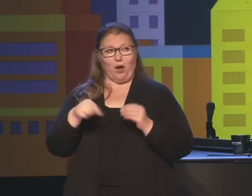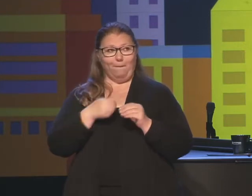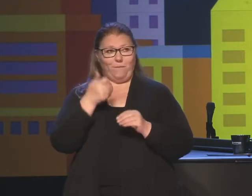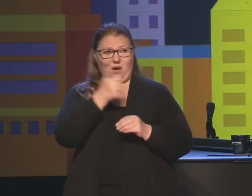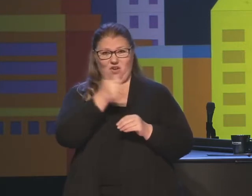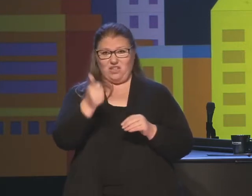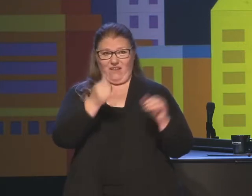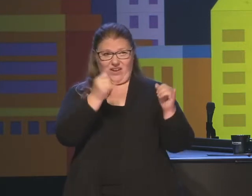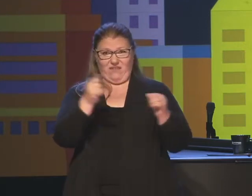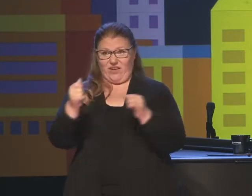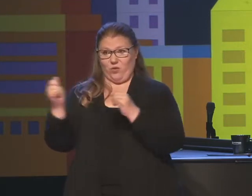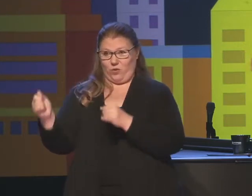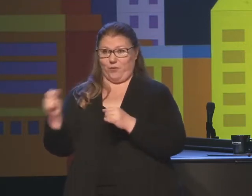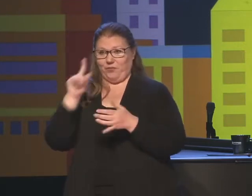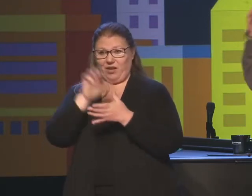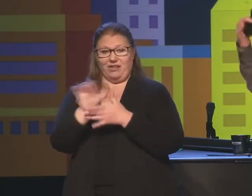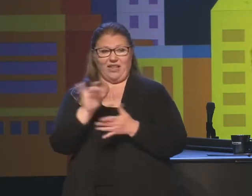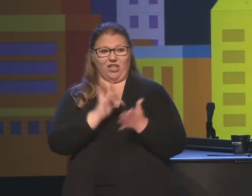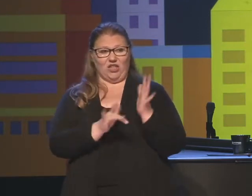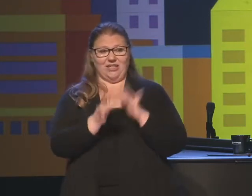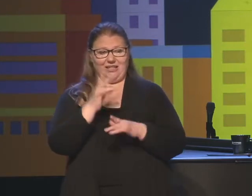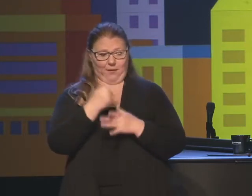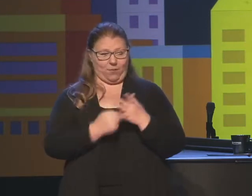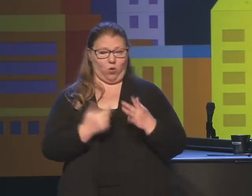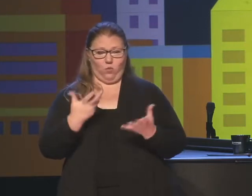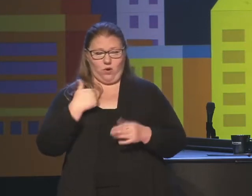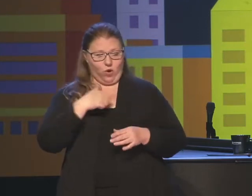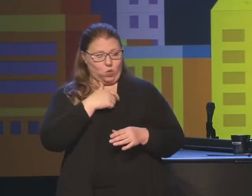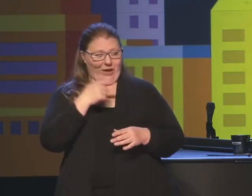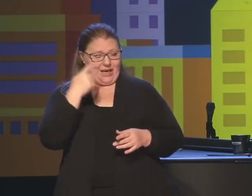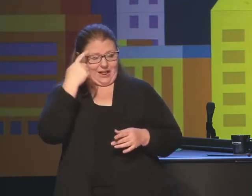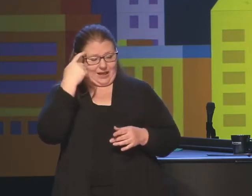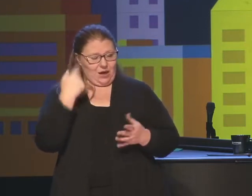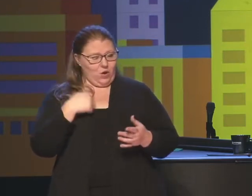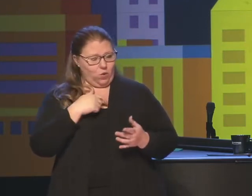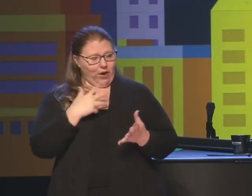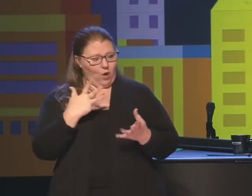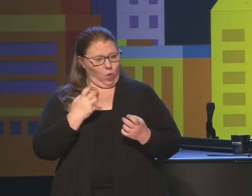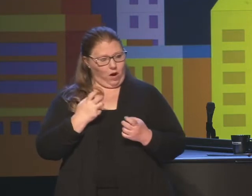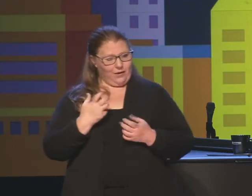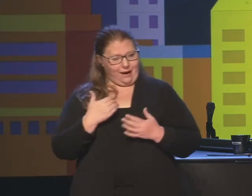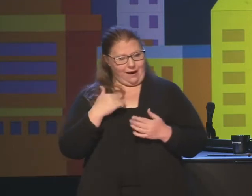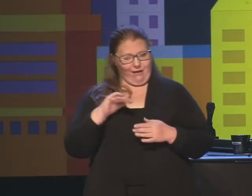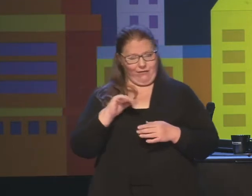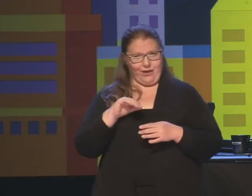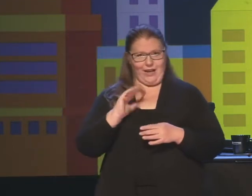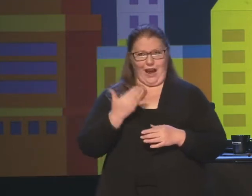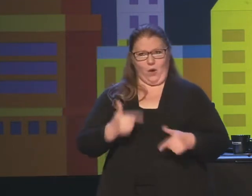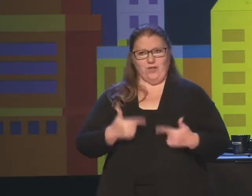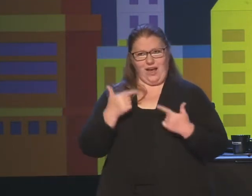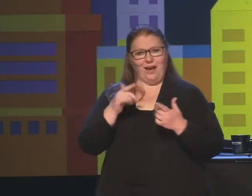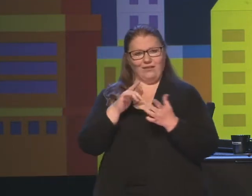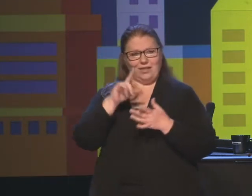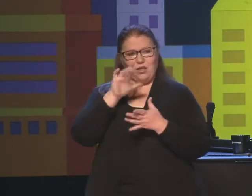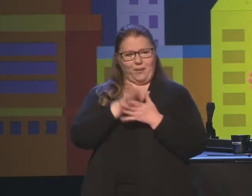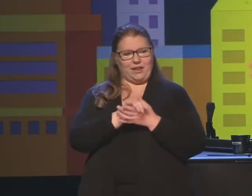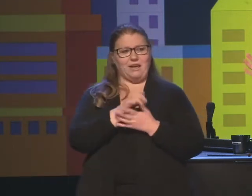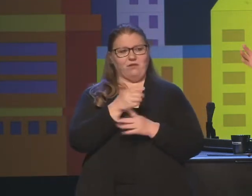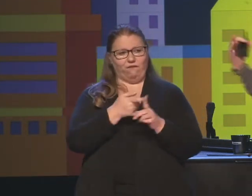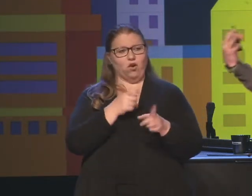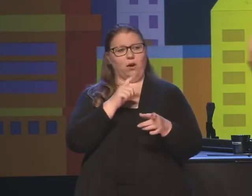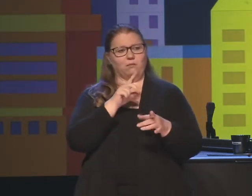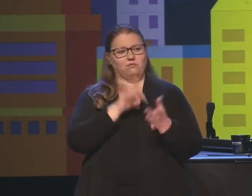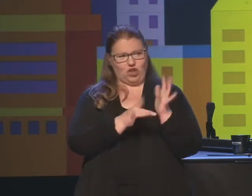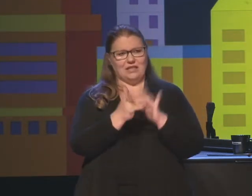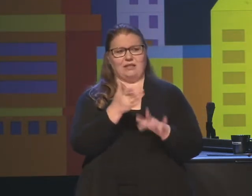right? Believing like Jesus was kind of both, like what we as a church think and what we want to creep into our lives are the beliefs of Jesus. This series is really about what